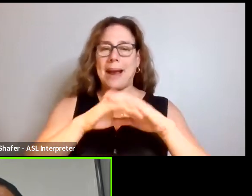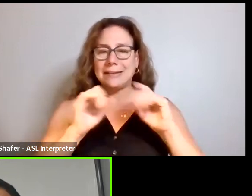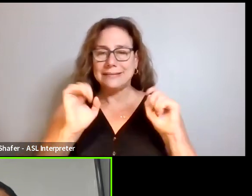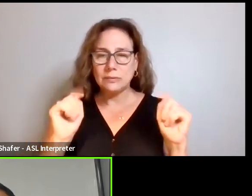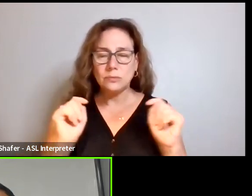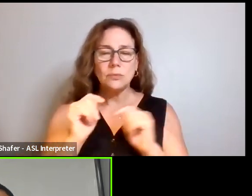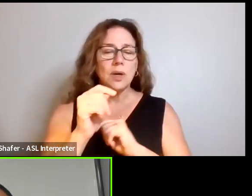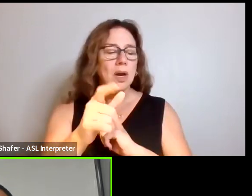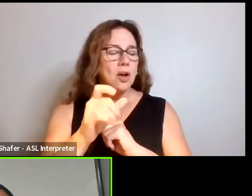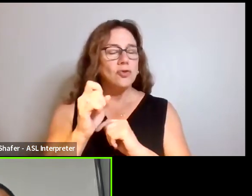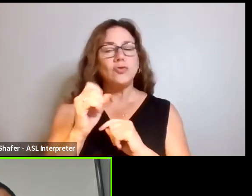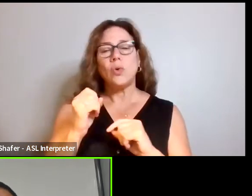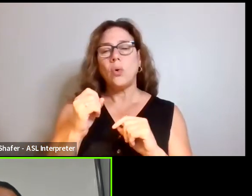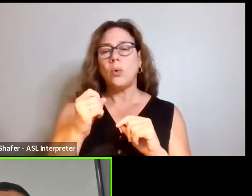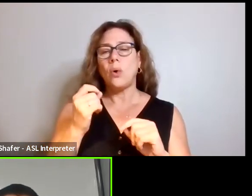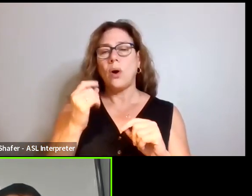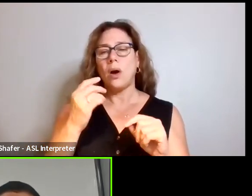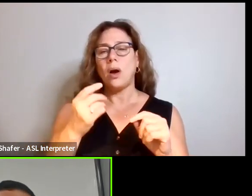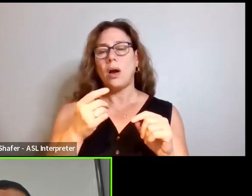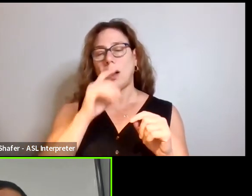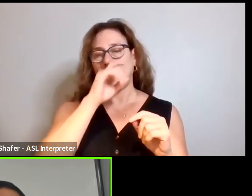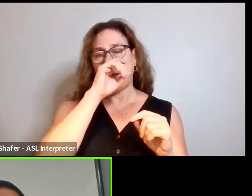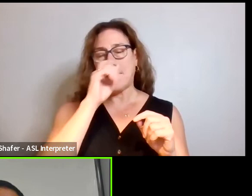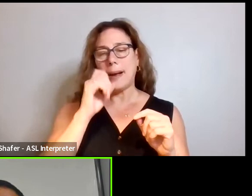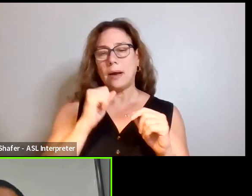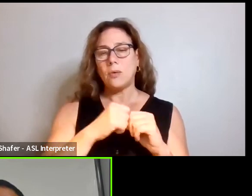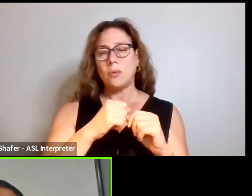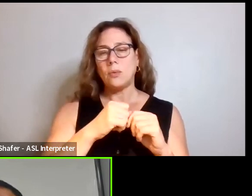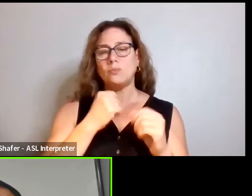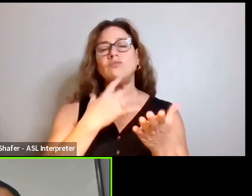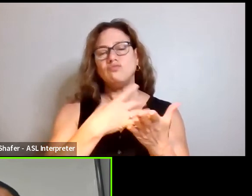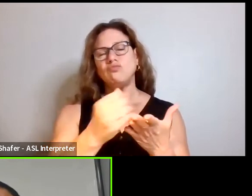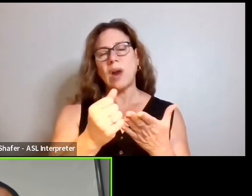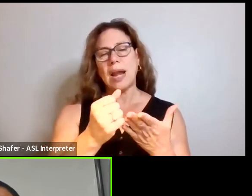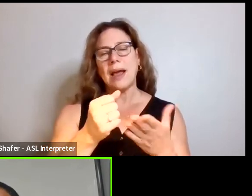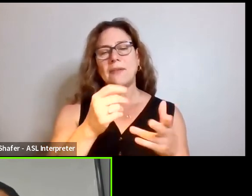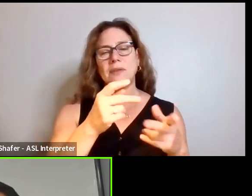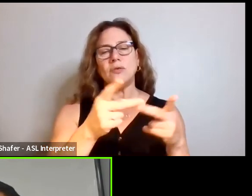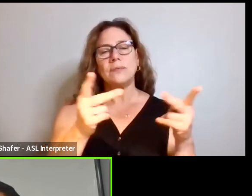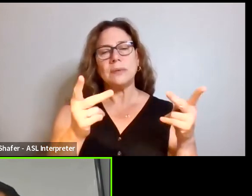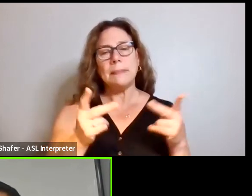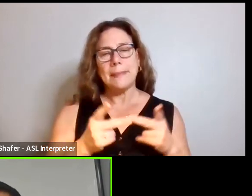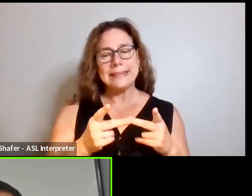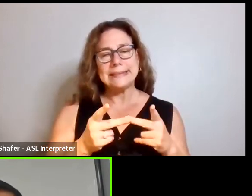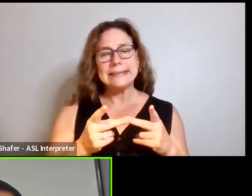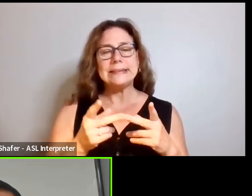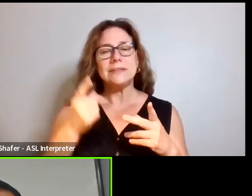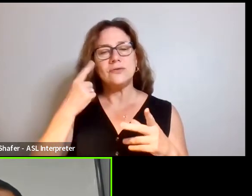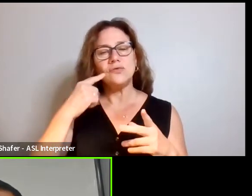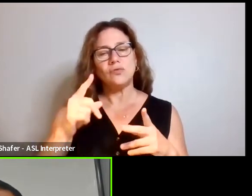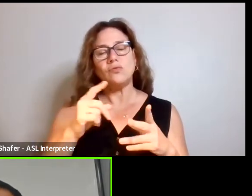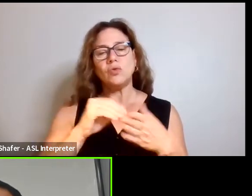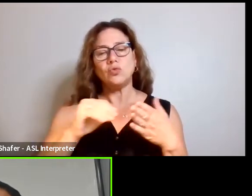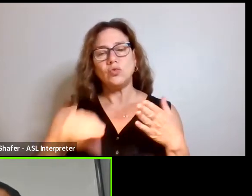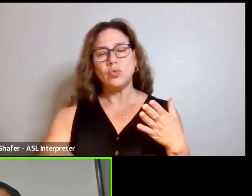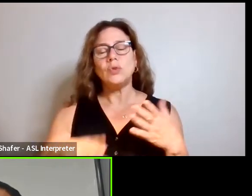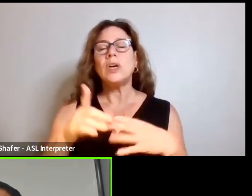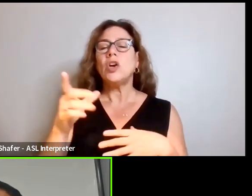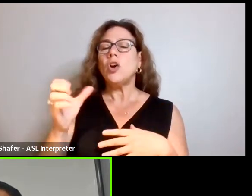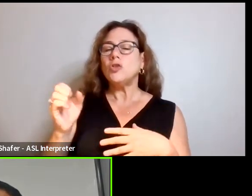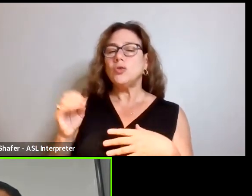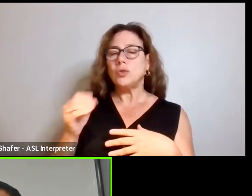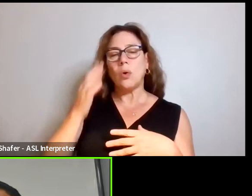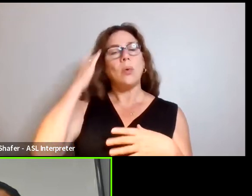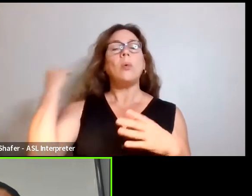the registration for these slots. So we have initiated a waiting list so that we can